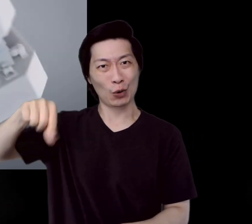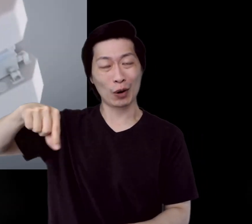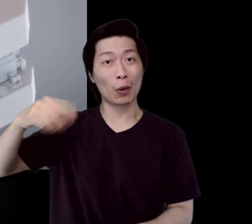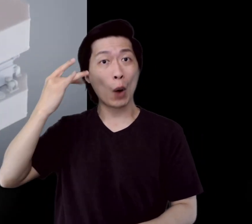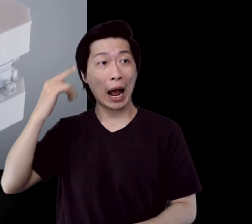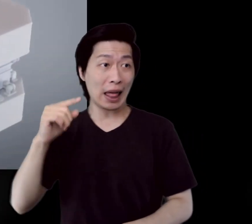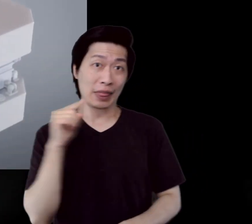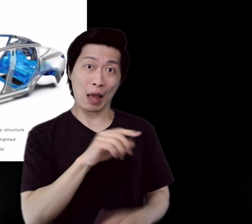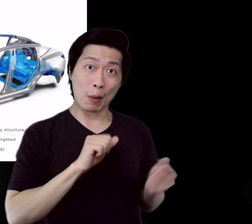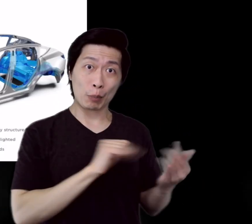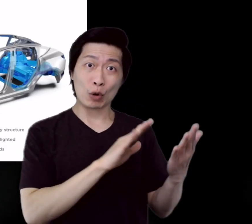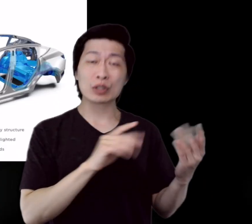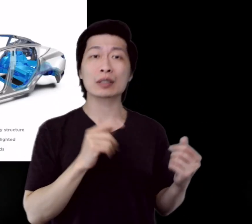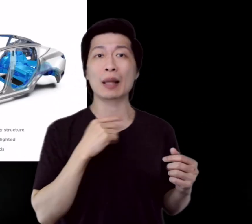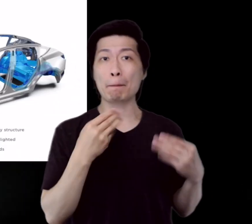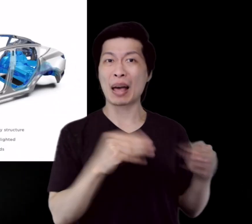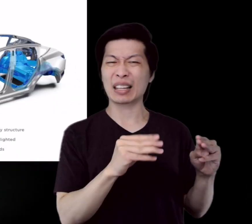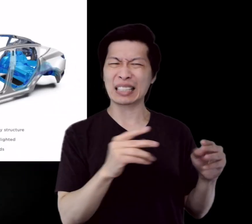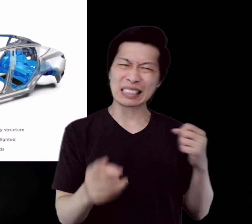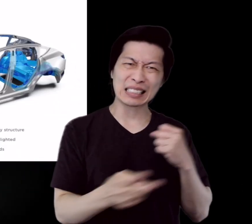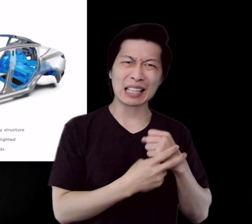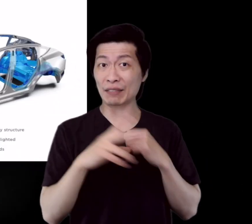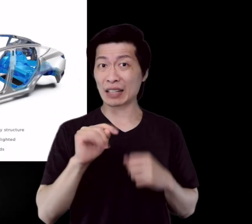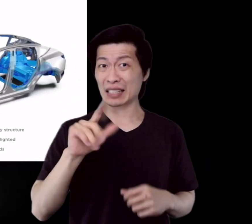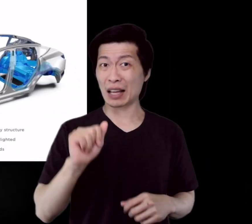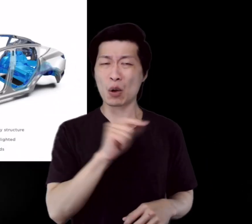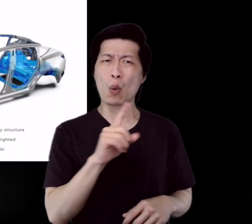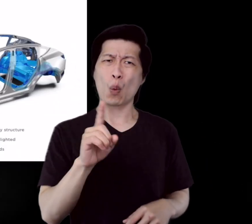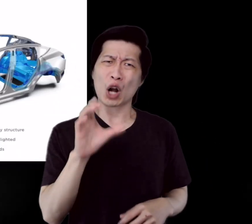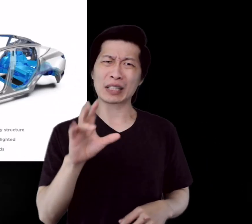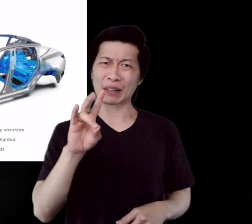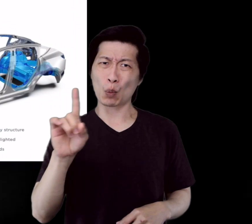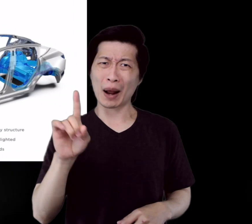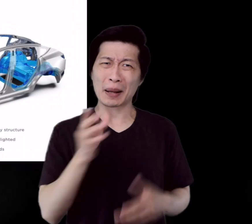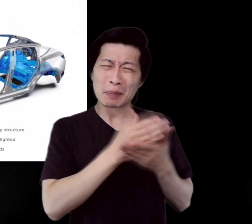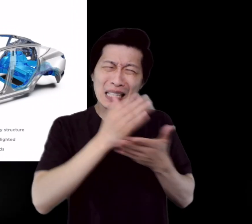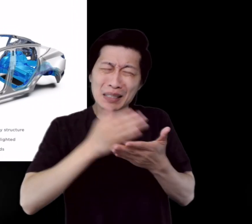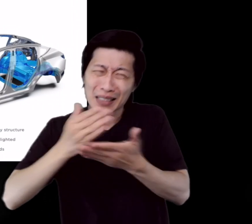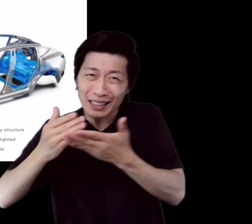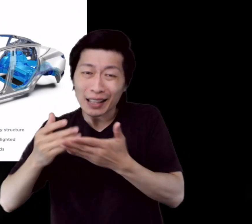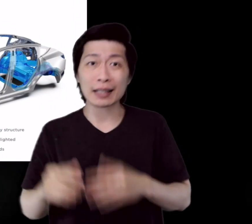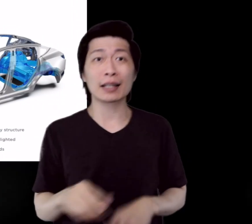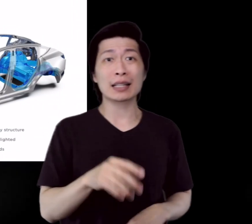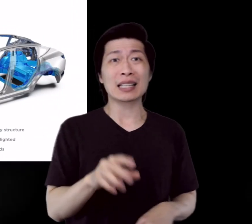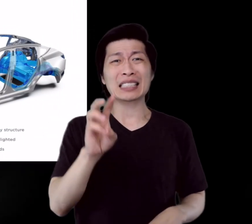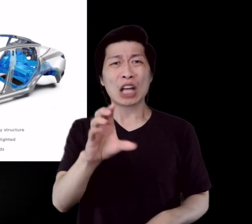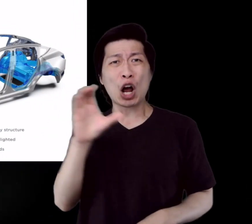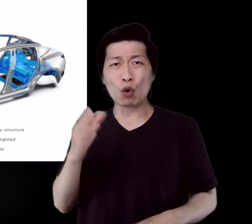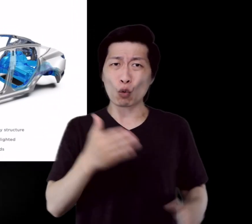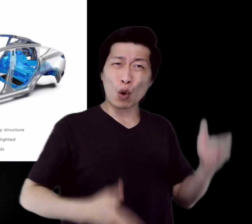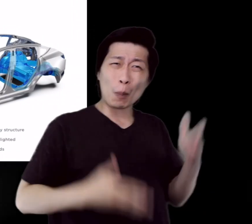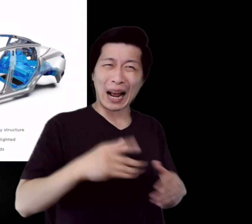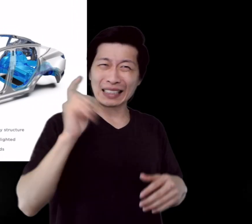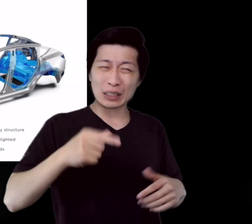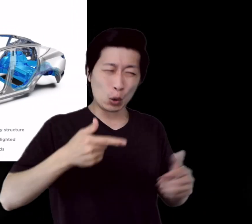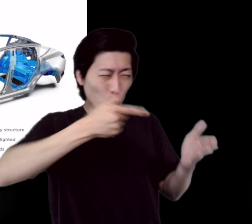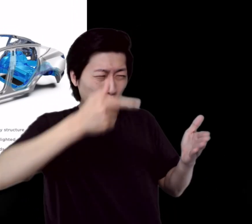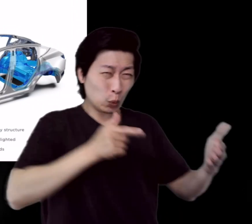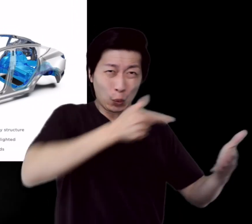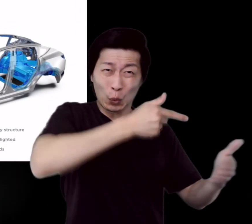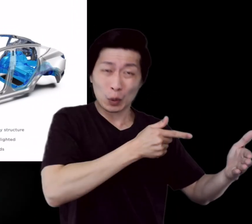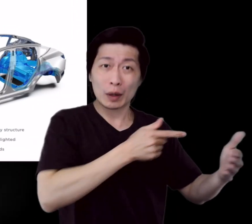because it saved Tesla 171 pieces, 600 robots that have to weld them together with